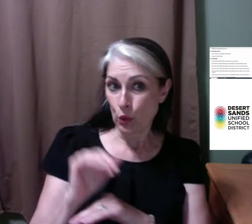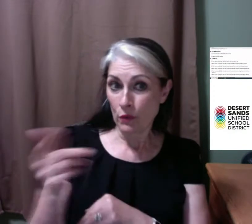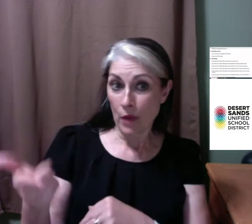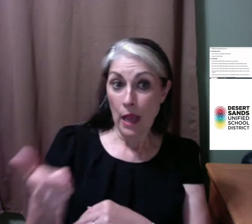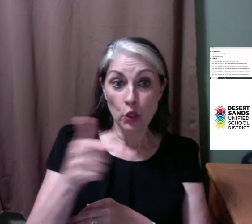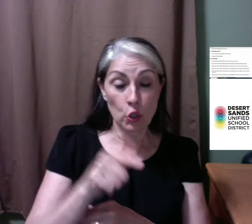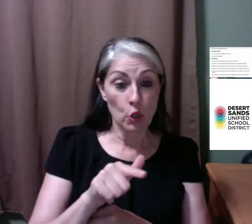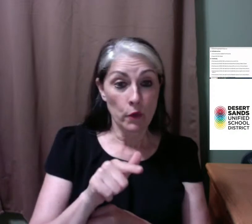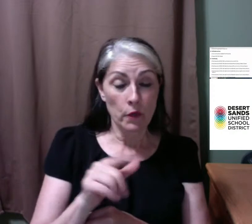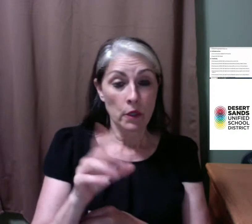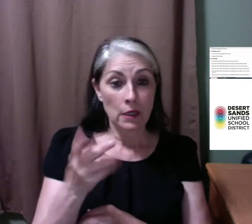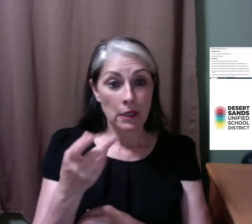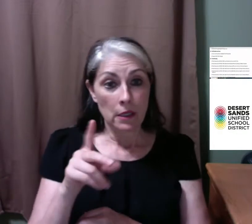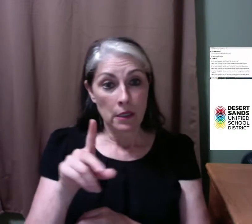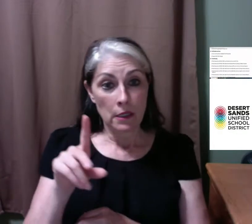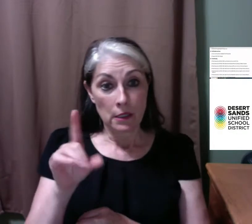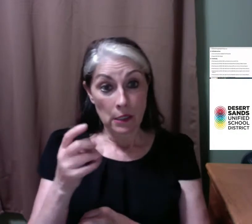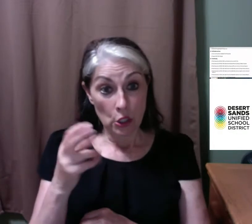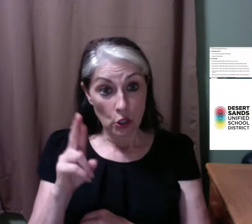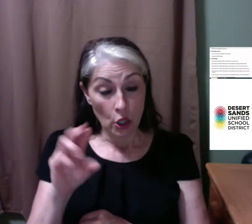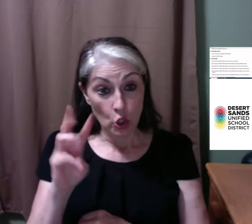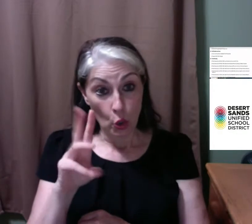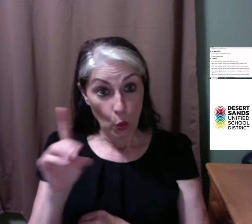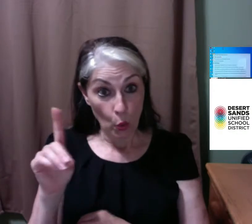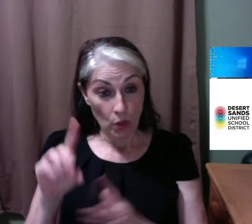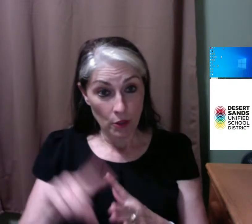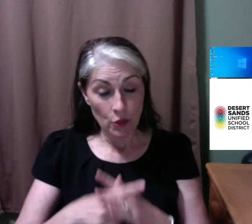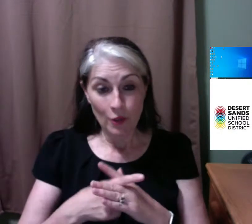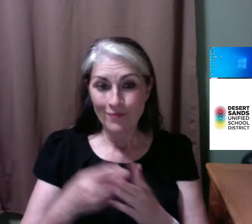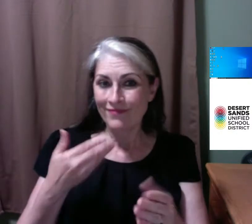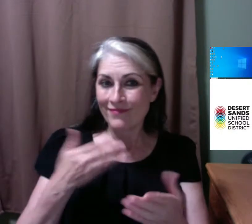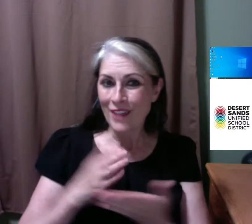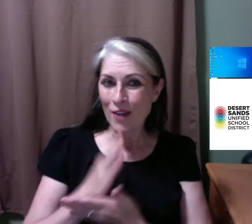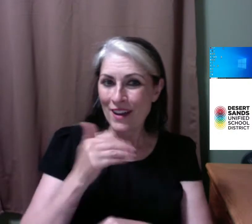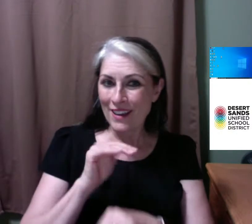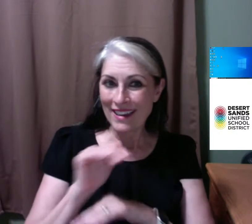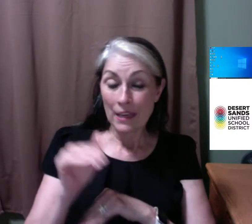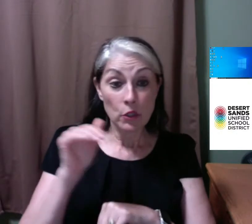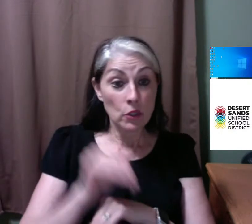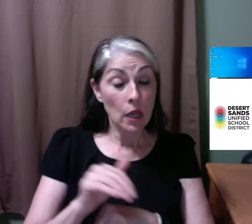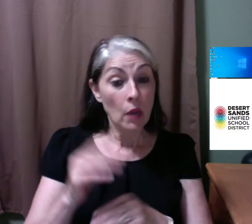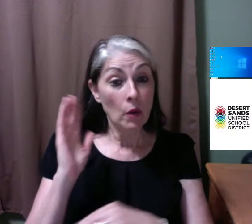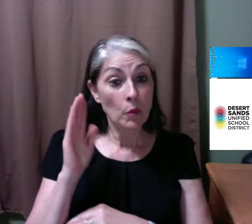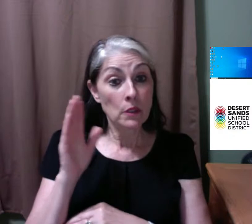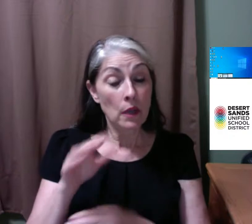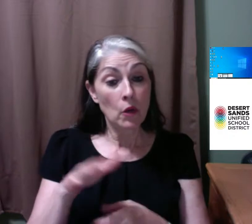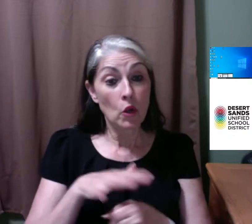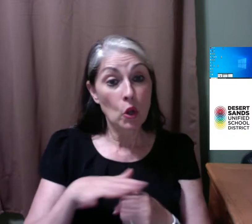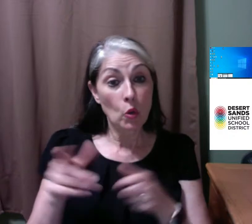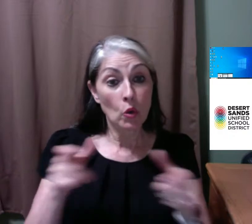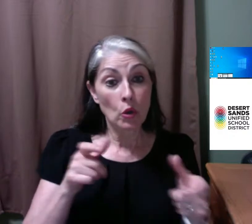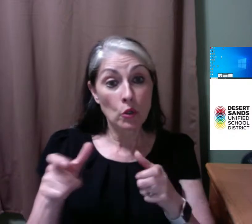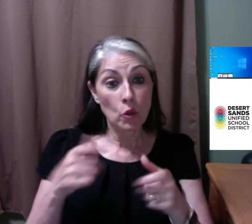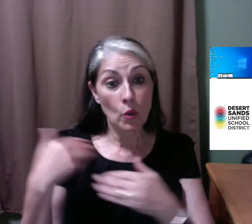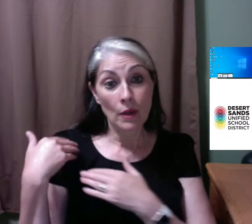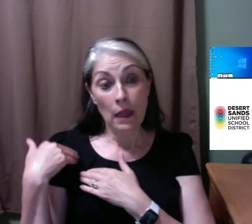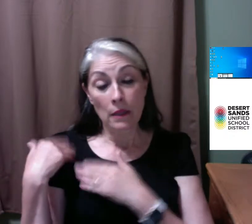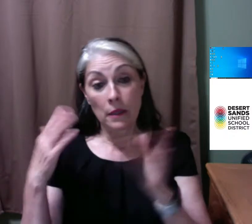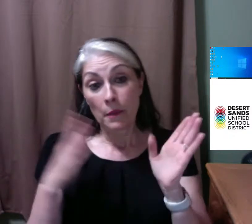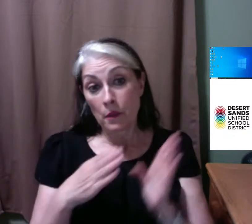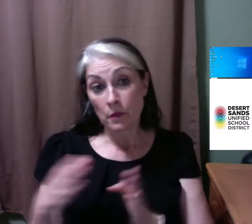to Dr. Wood to begin. All right, well, good evening, everyone. So tonight we'll be presenting the Local Control and Accountability Plan